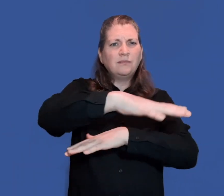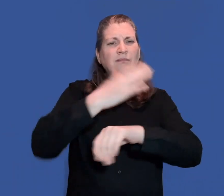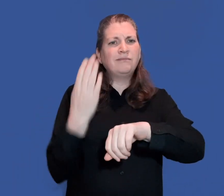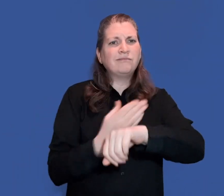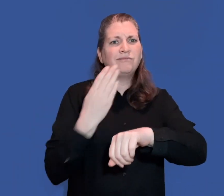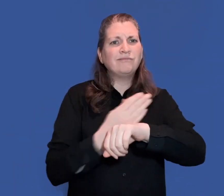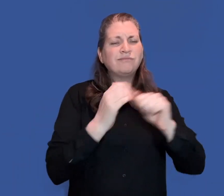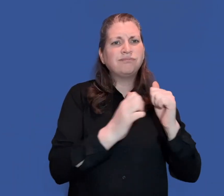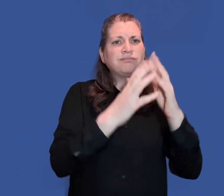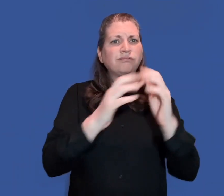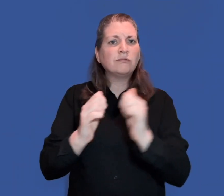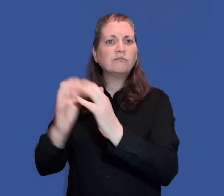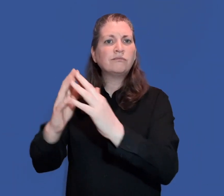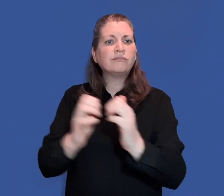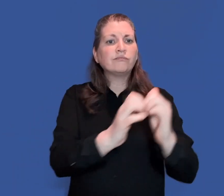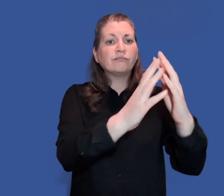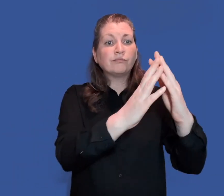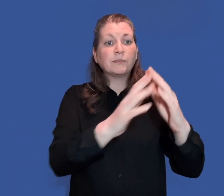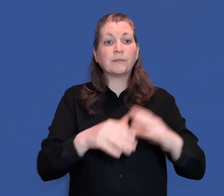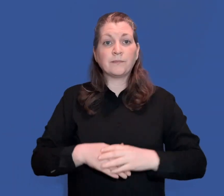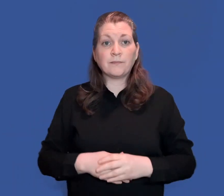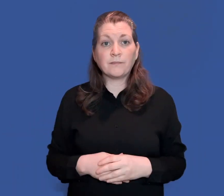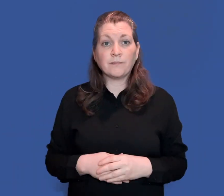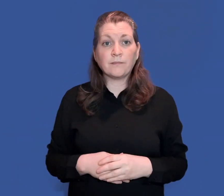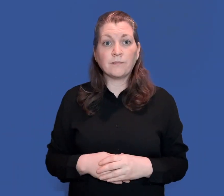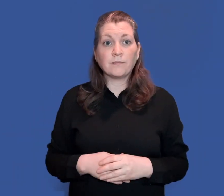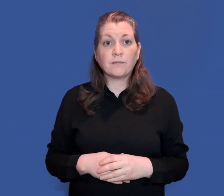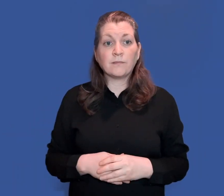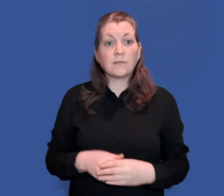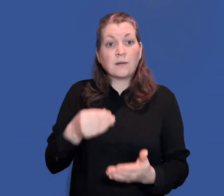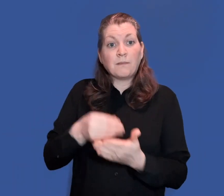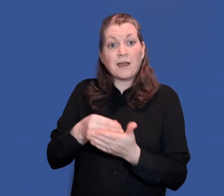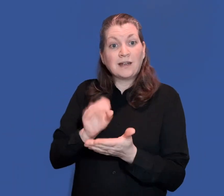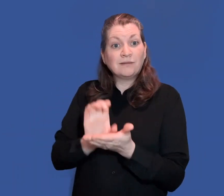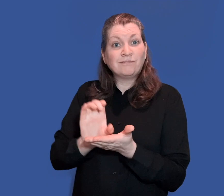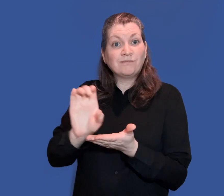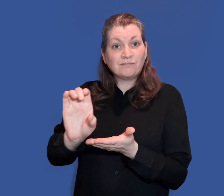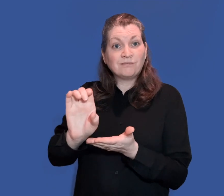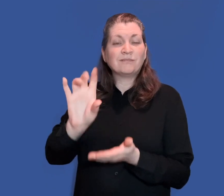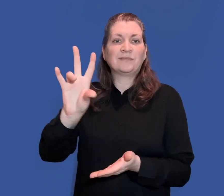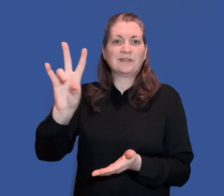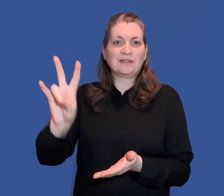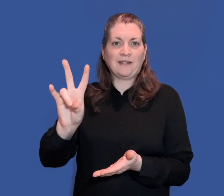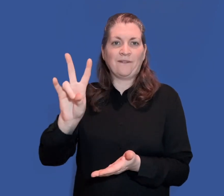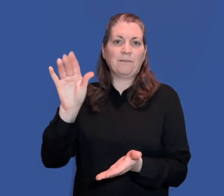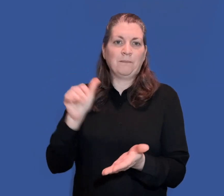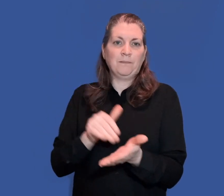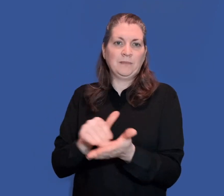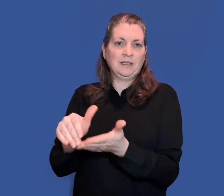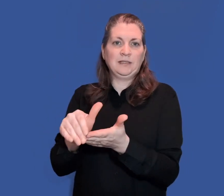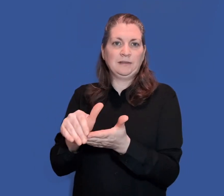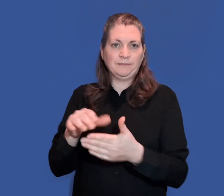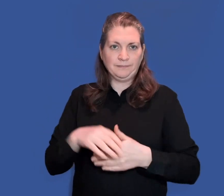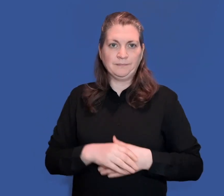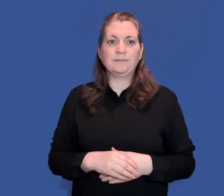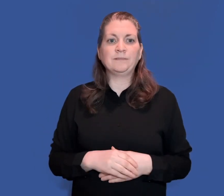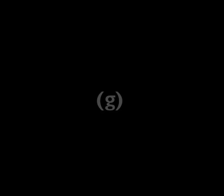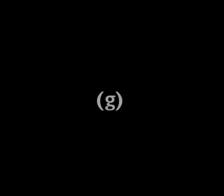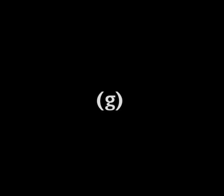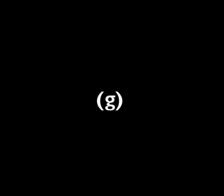Category F is for the Municipal Resiliency Project, which has a